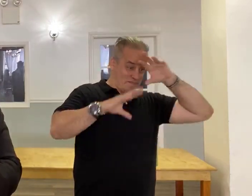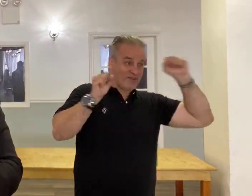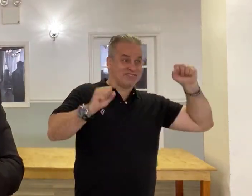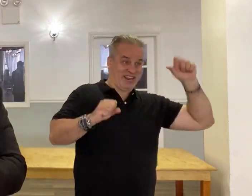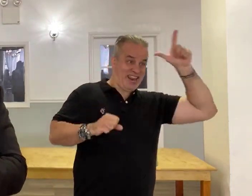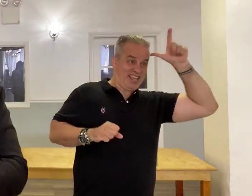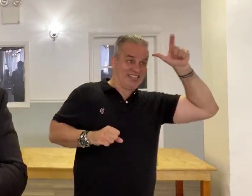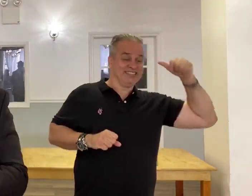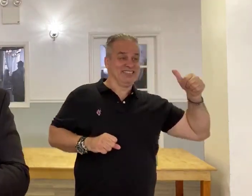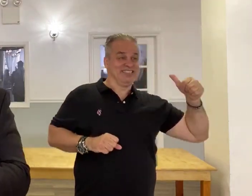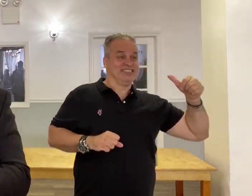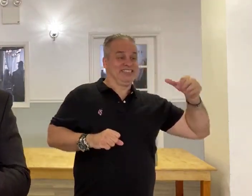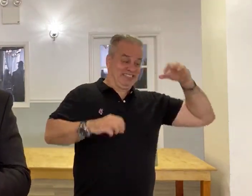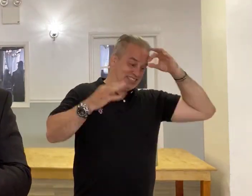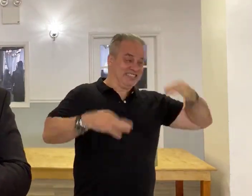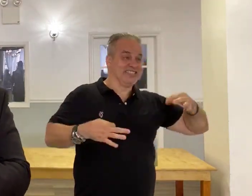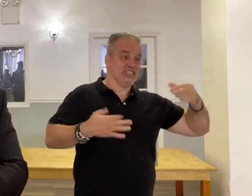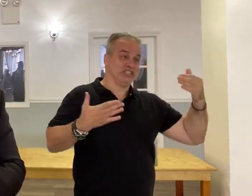640,000 to